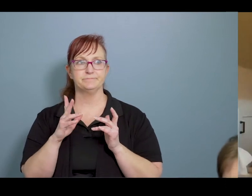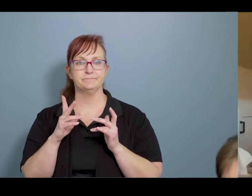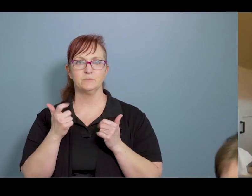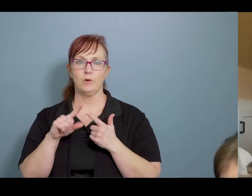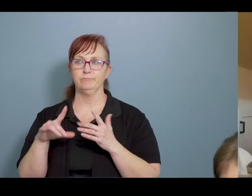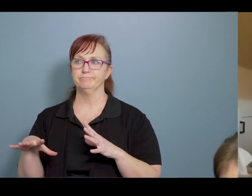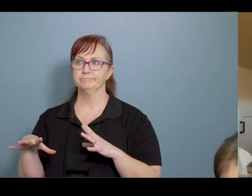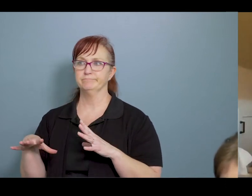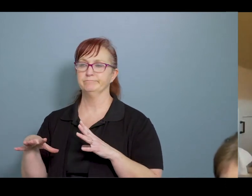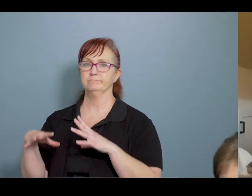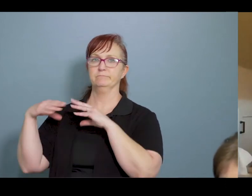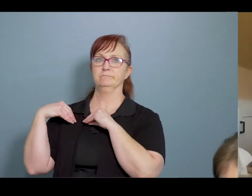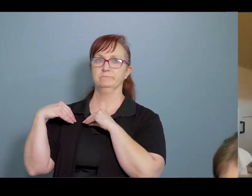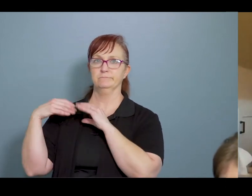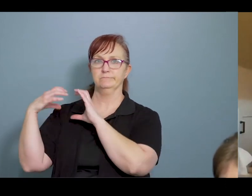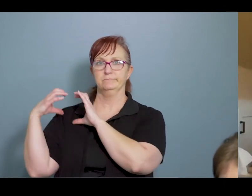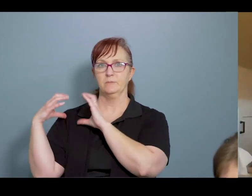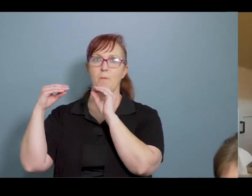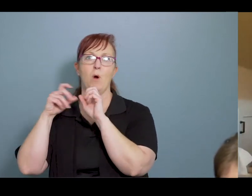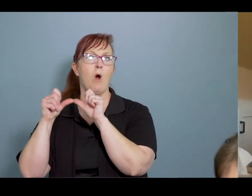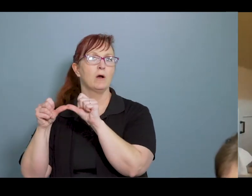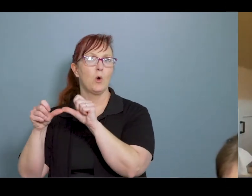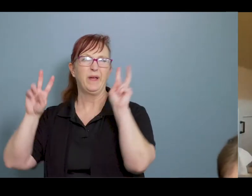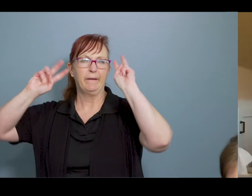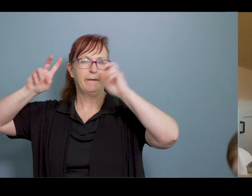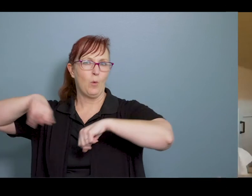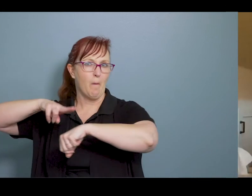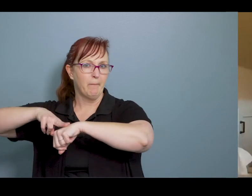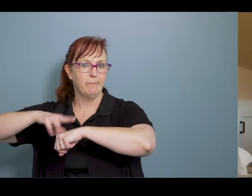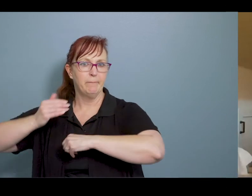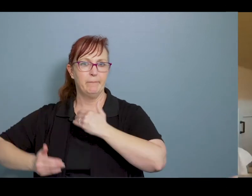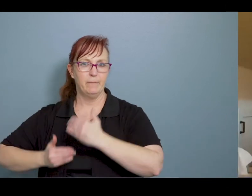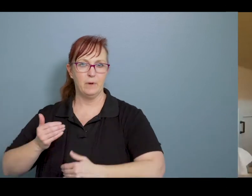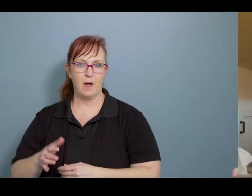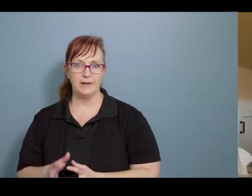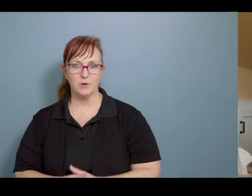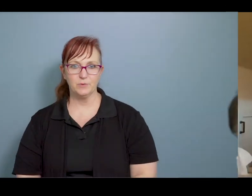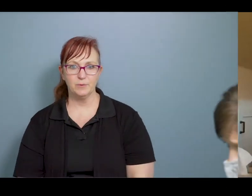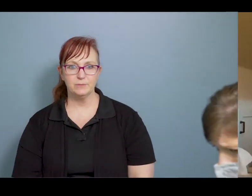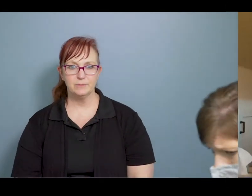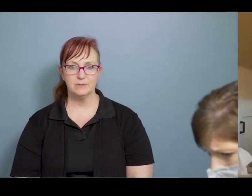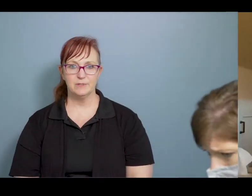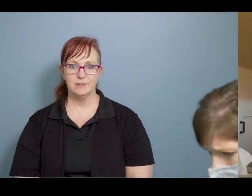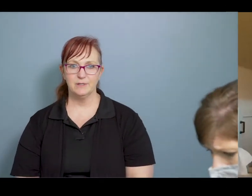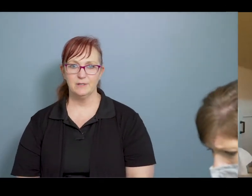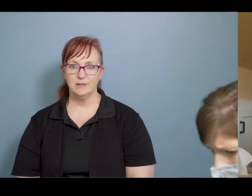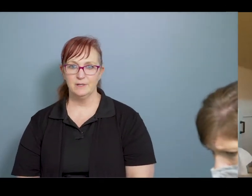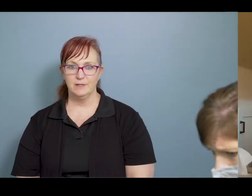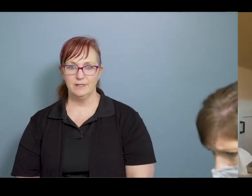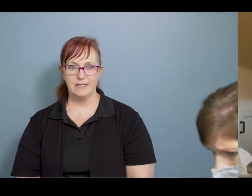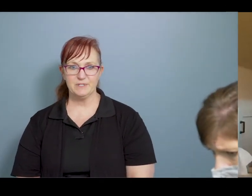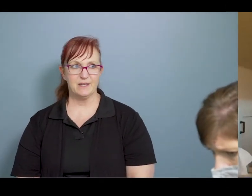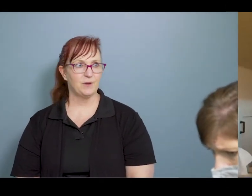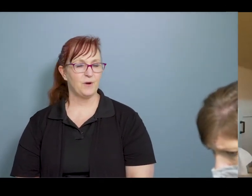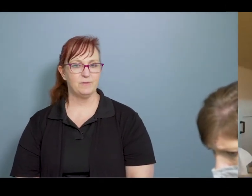taking this on as more of a ongoing norm. And Cabinet has talked about it, and that's